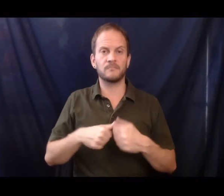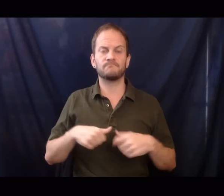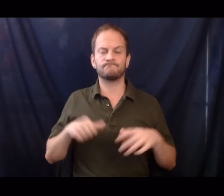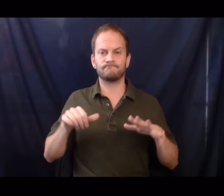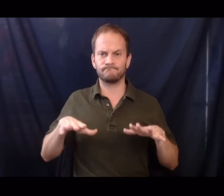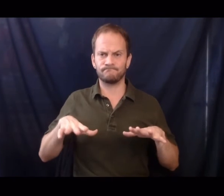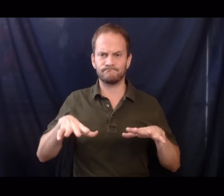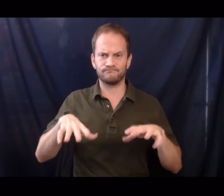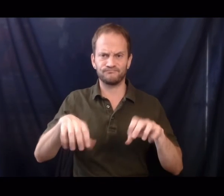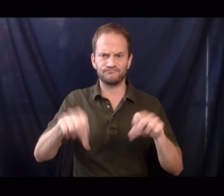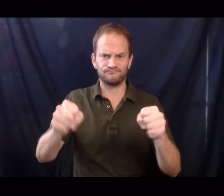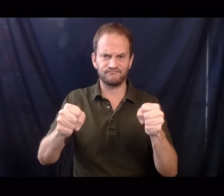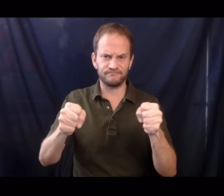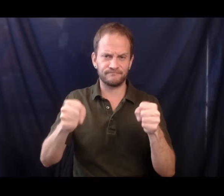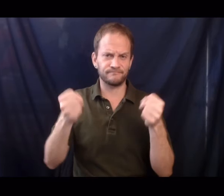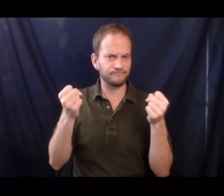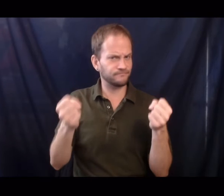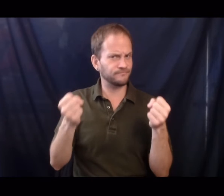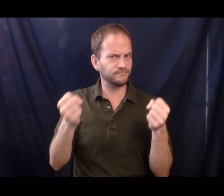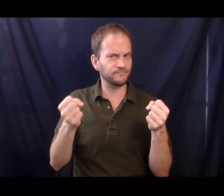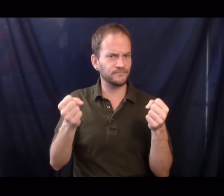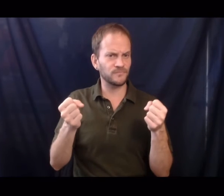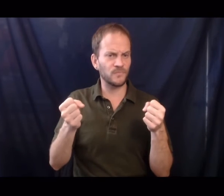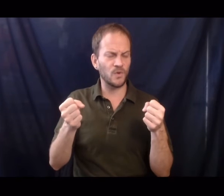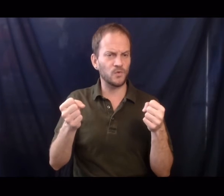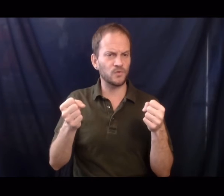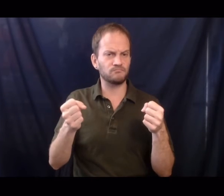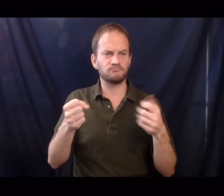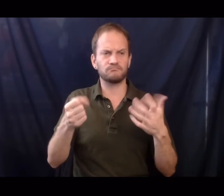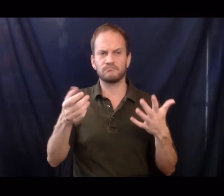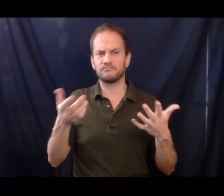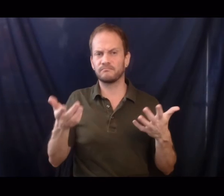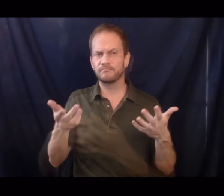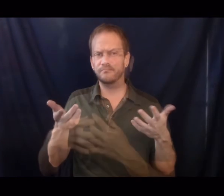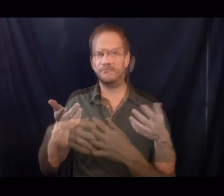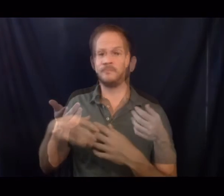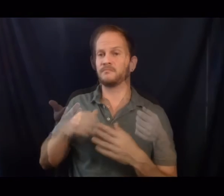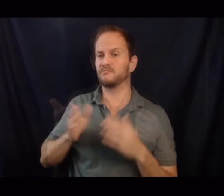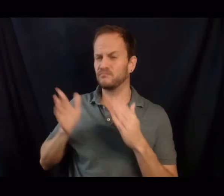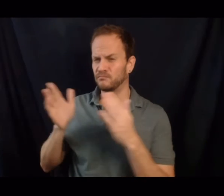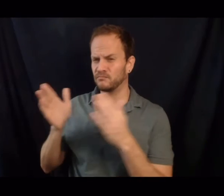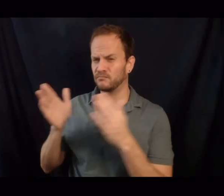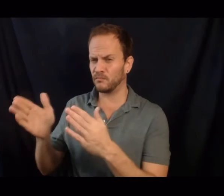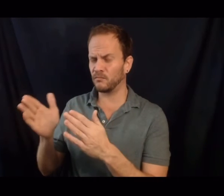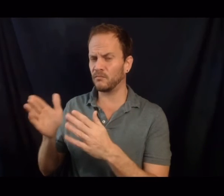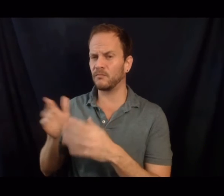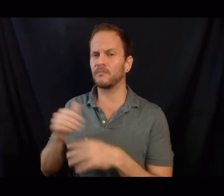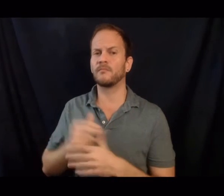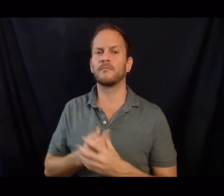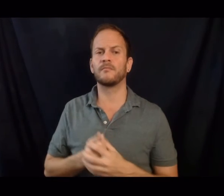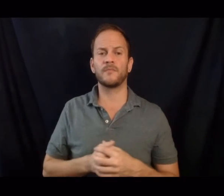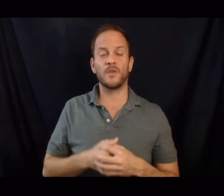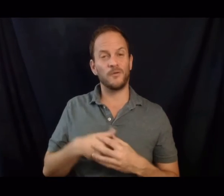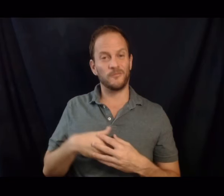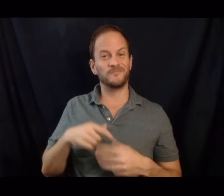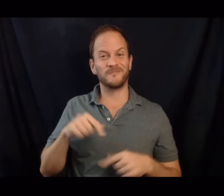toehold, a grasp on. We need this optimism right now, don't we? And so we'll talk about